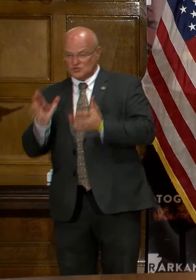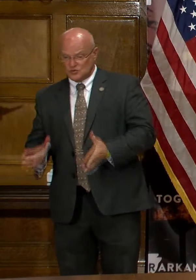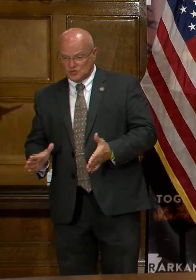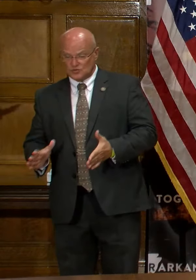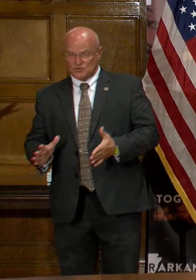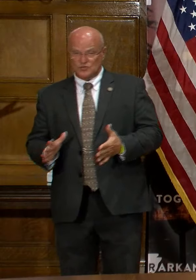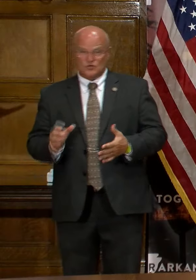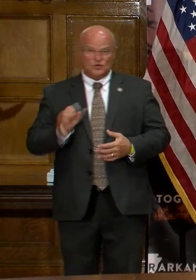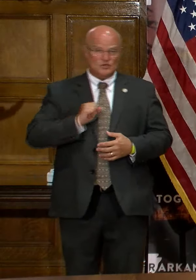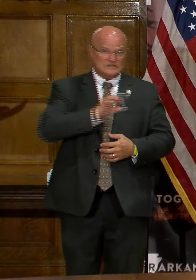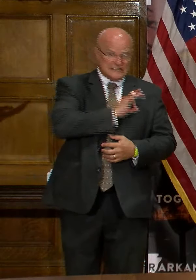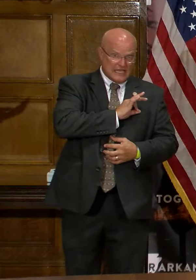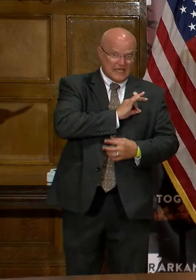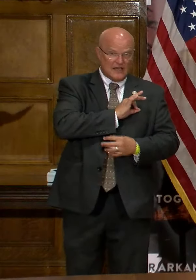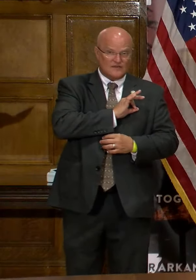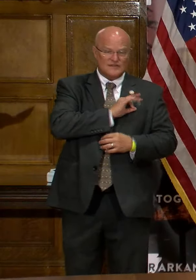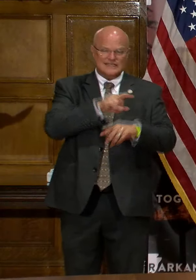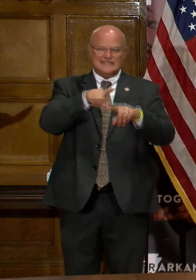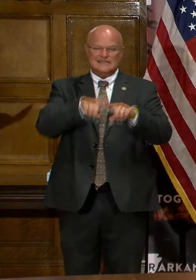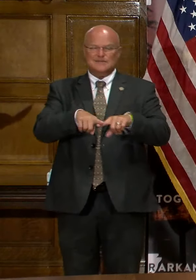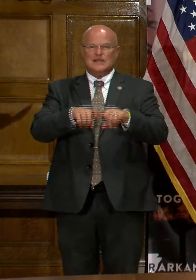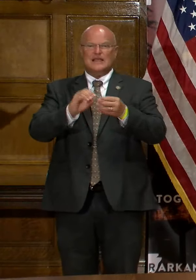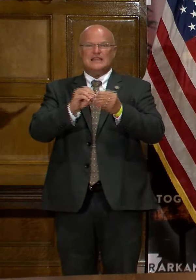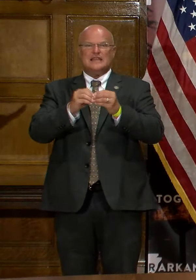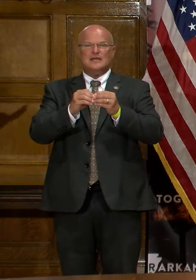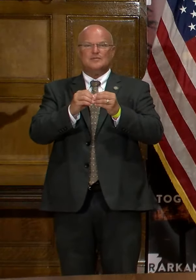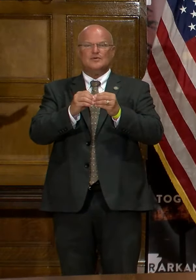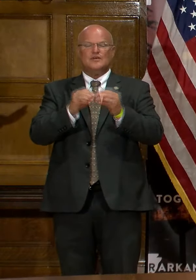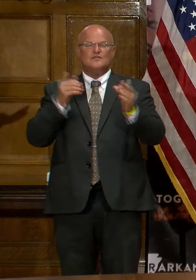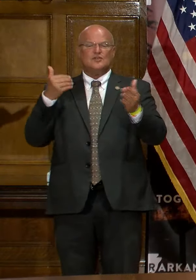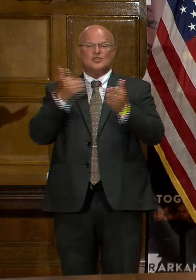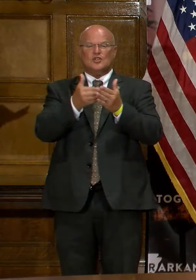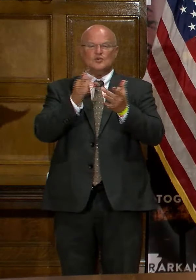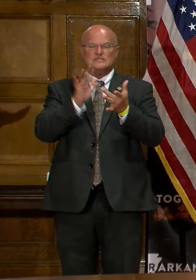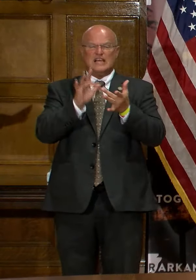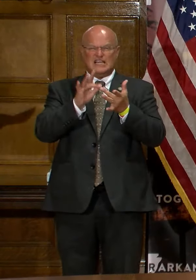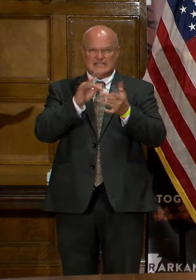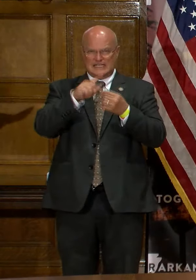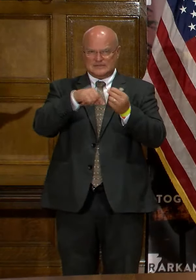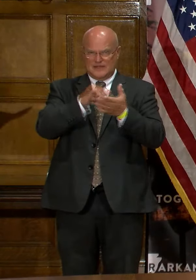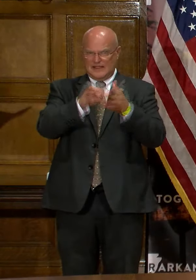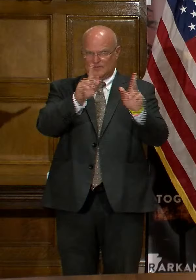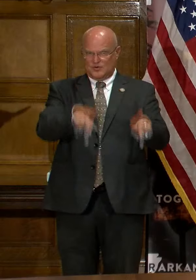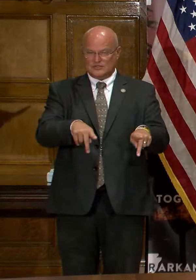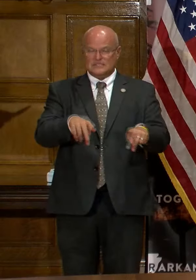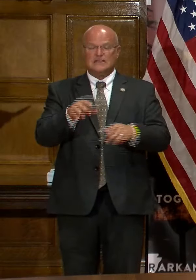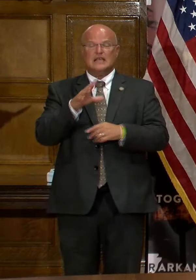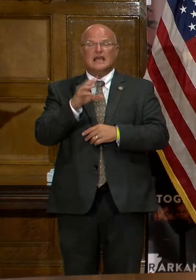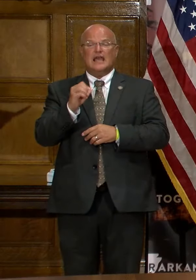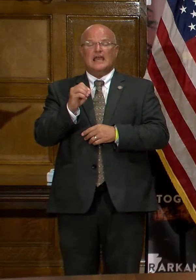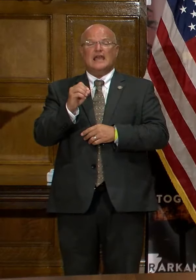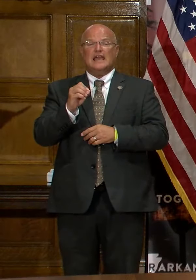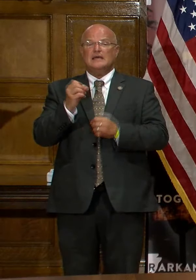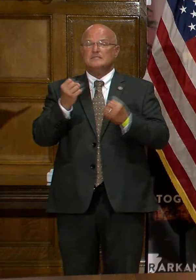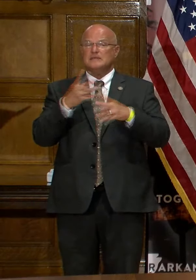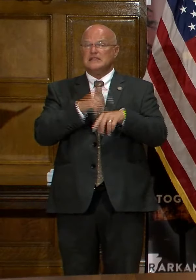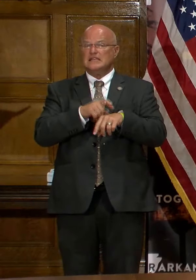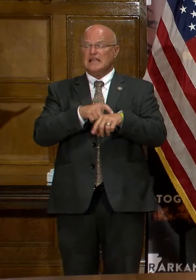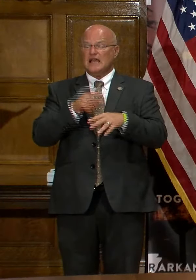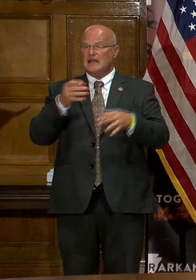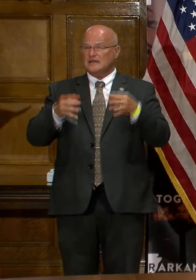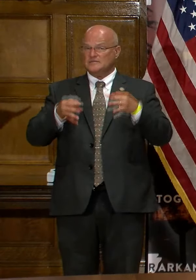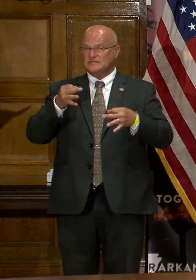staff member, it's going to depend on the number of close contacts around that individual. And in many cases, if